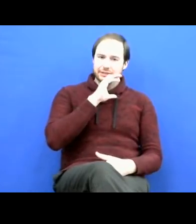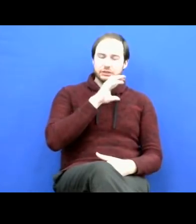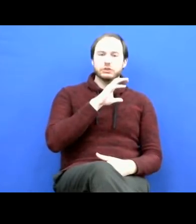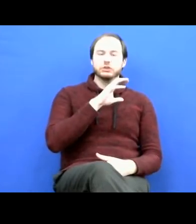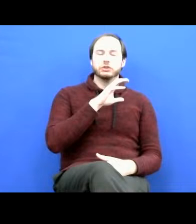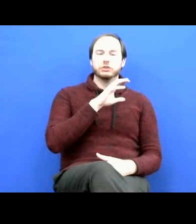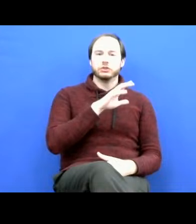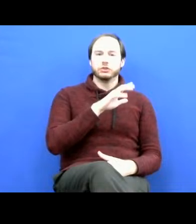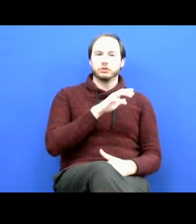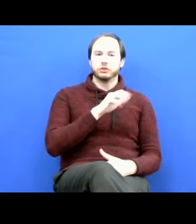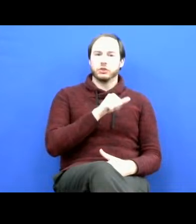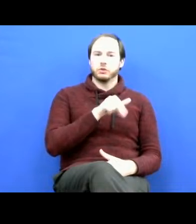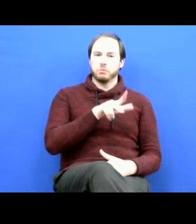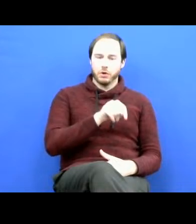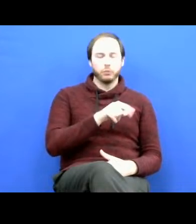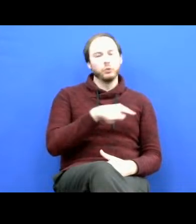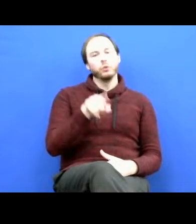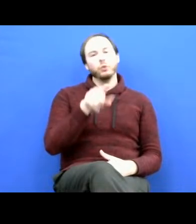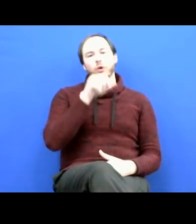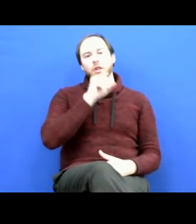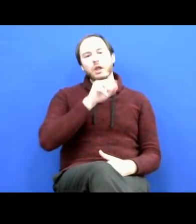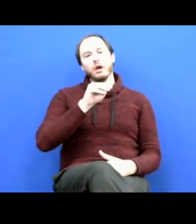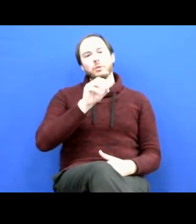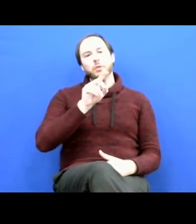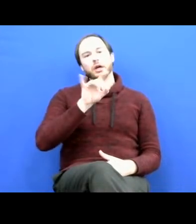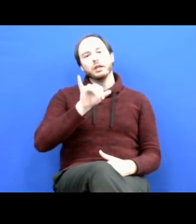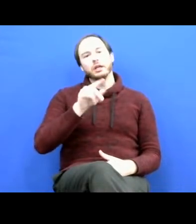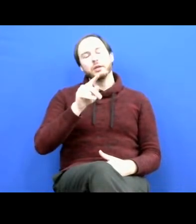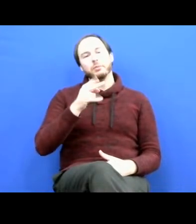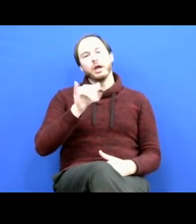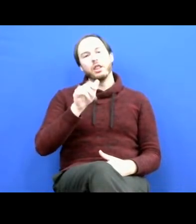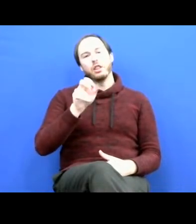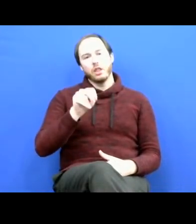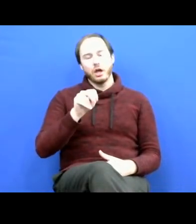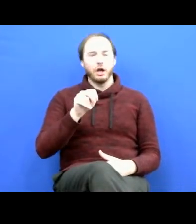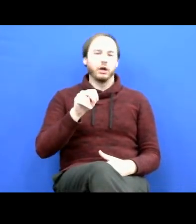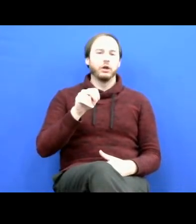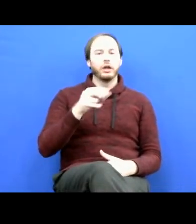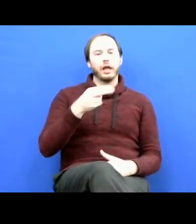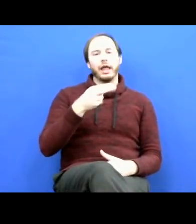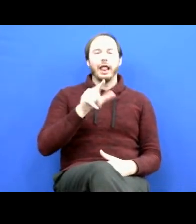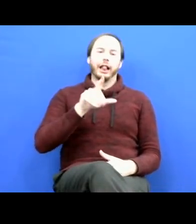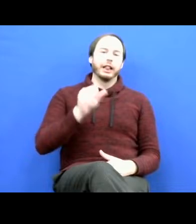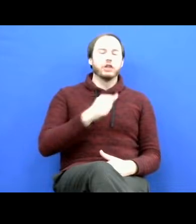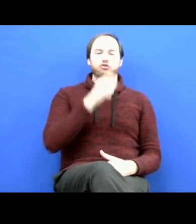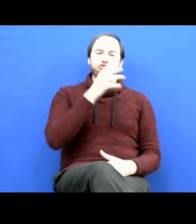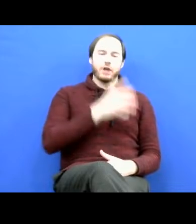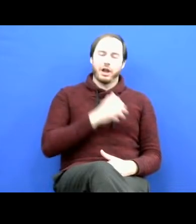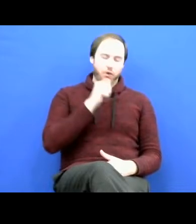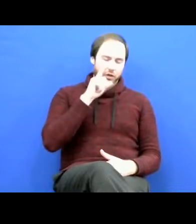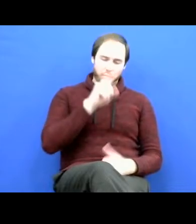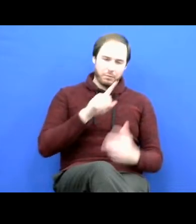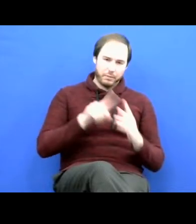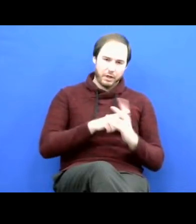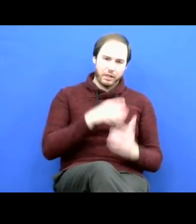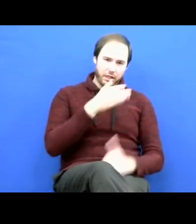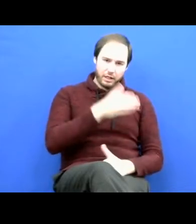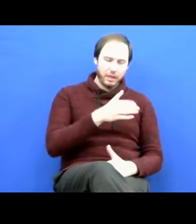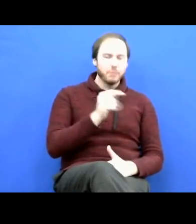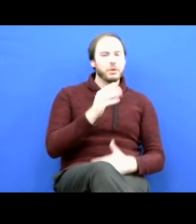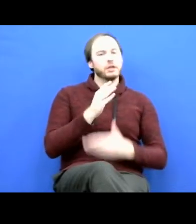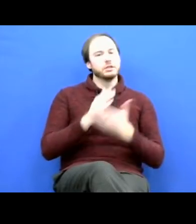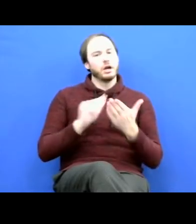for those Monty Python fans, the old Hell's Grannies, I don't think we're going to have them here. But, you know, some